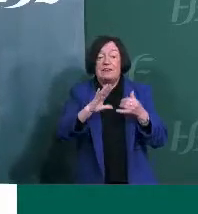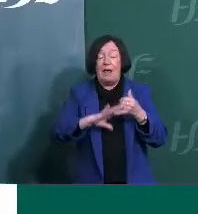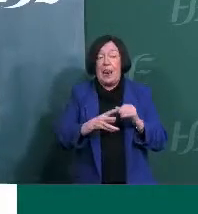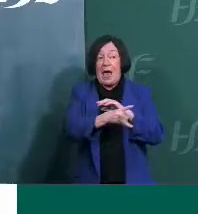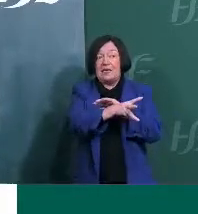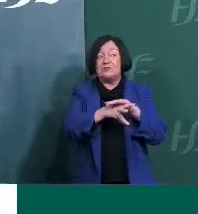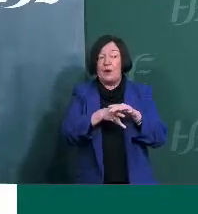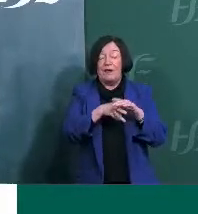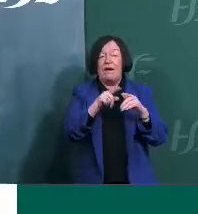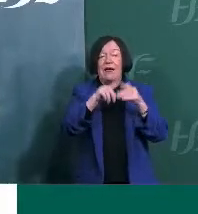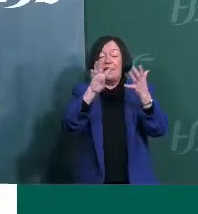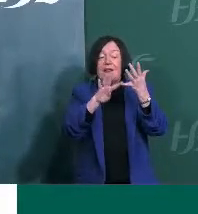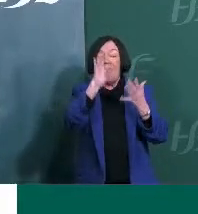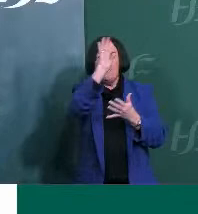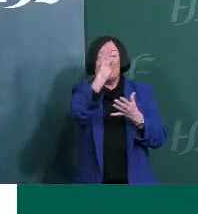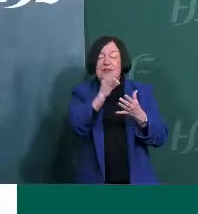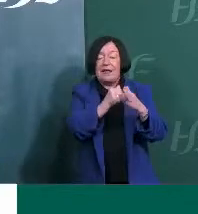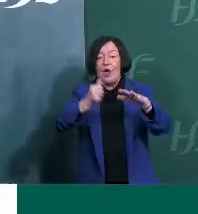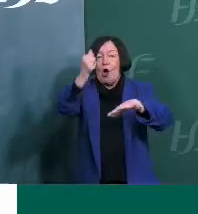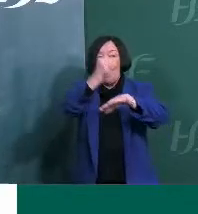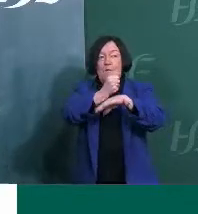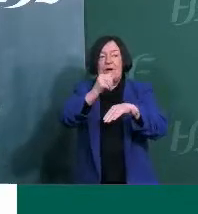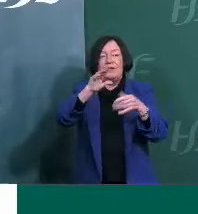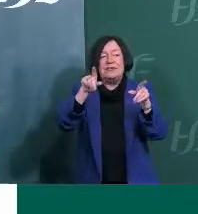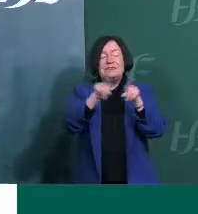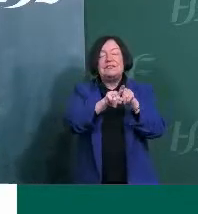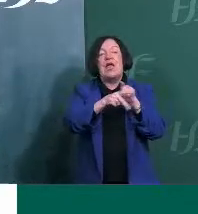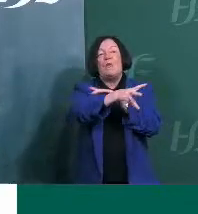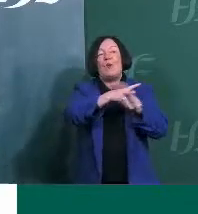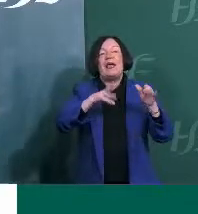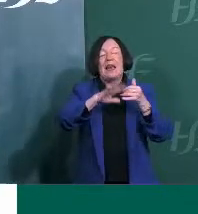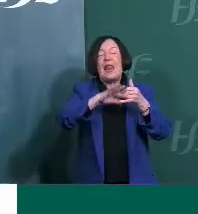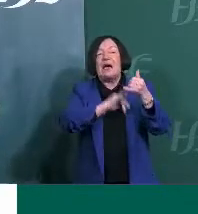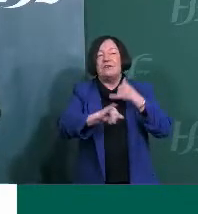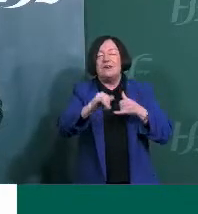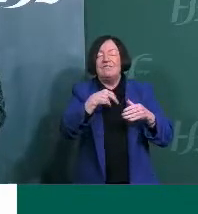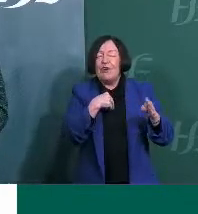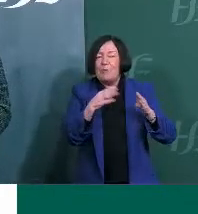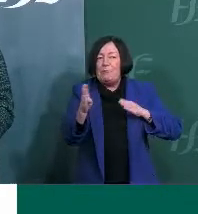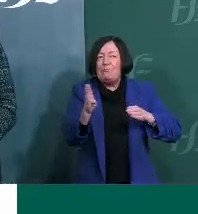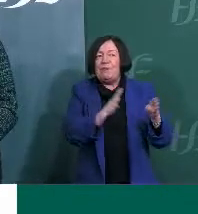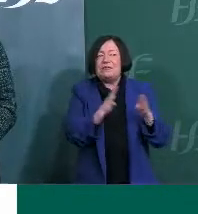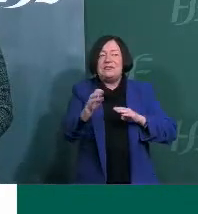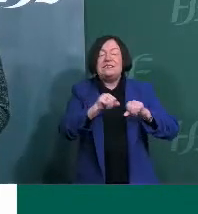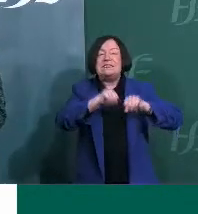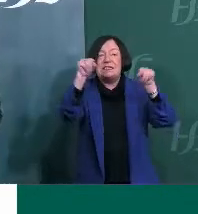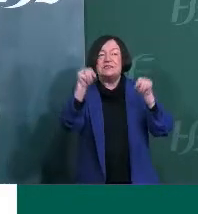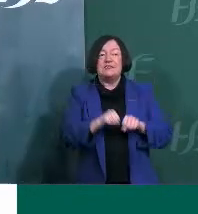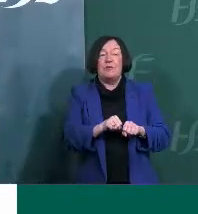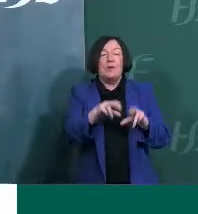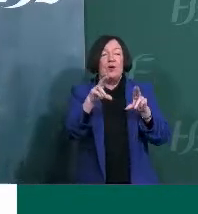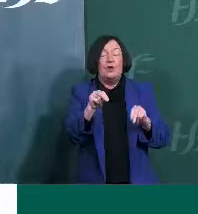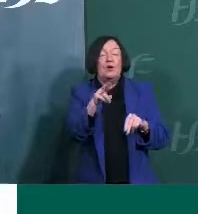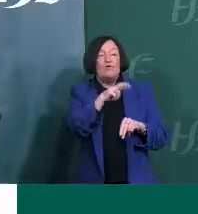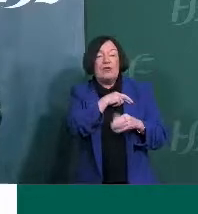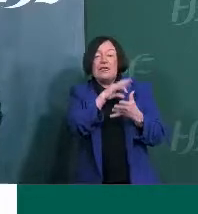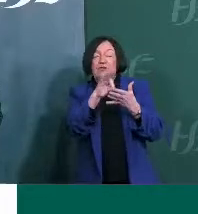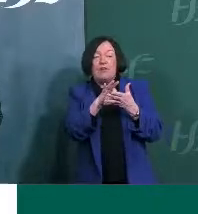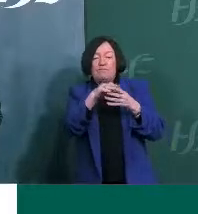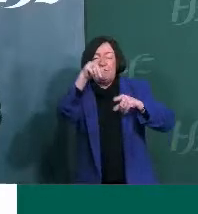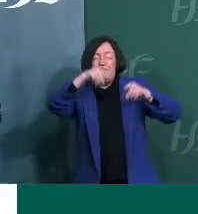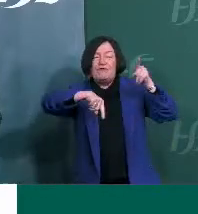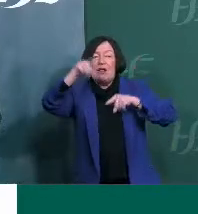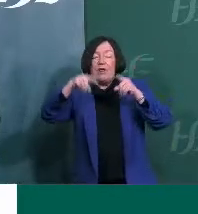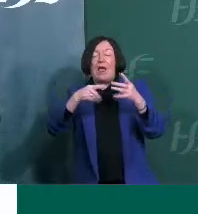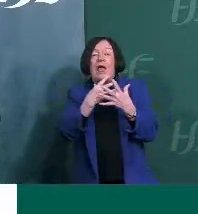week and 9% up on the same week last year. So a very busy system, and again, no real geographical